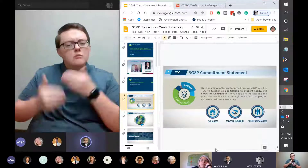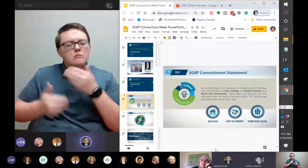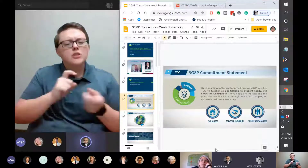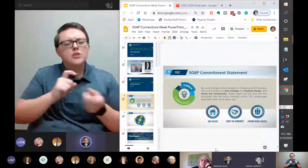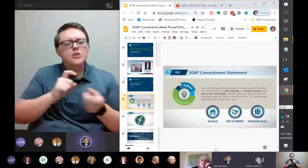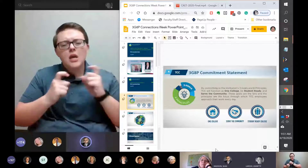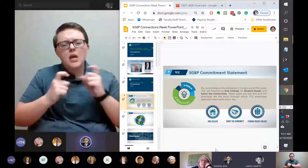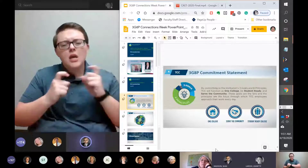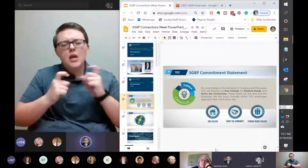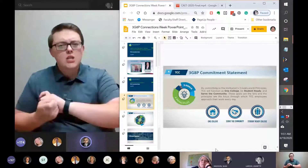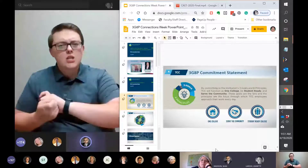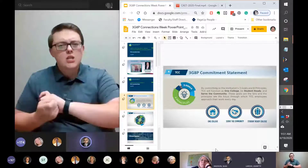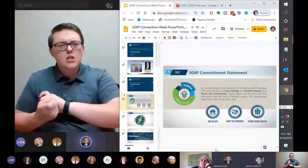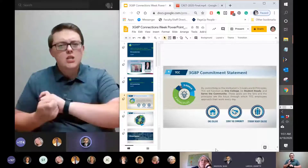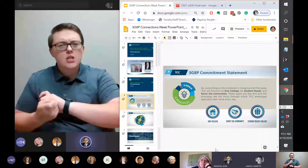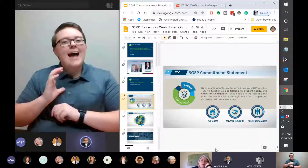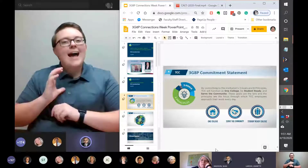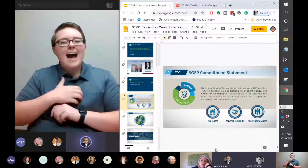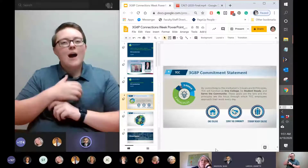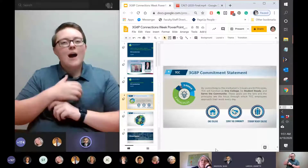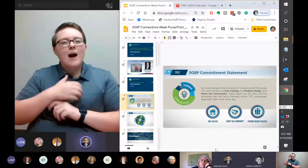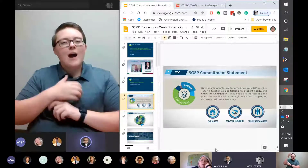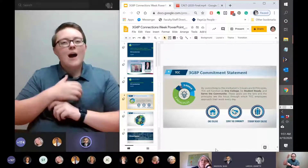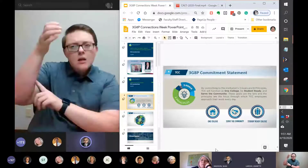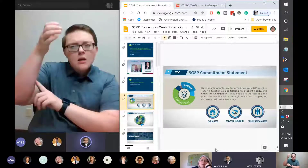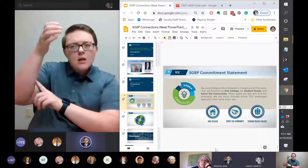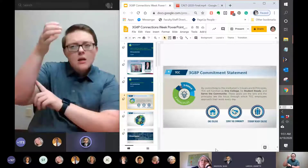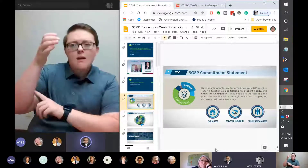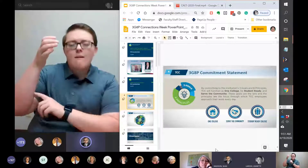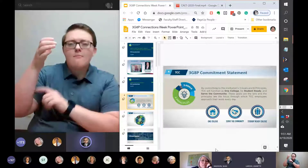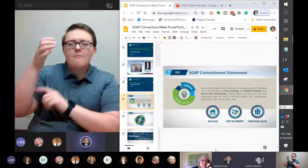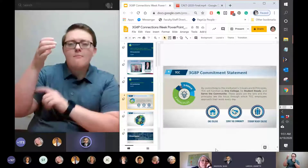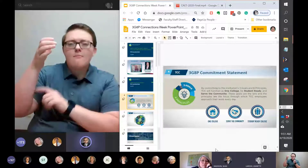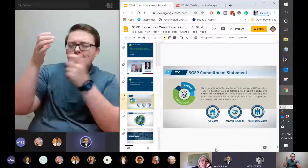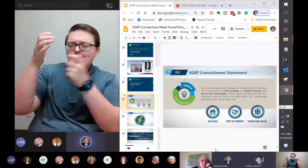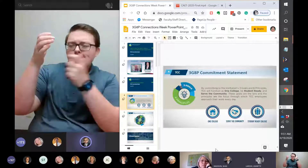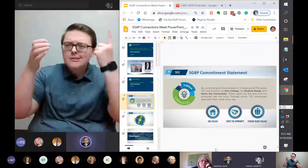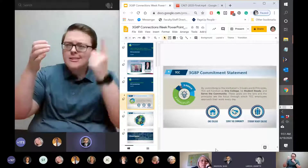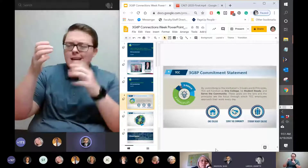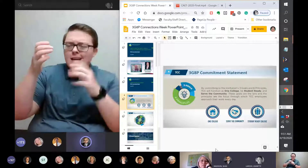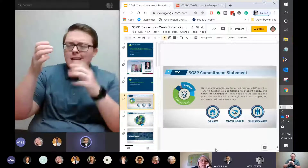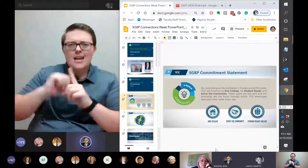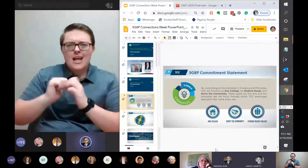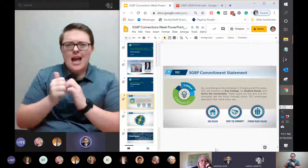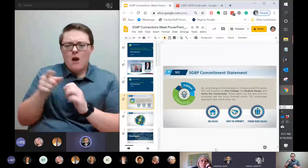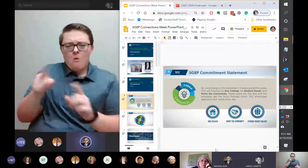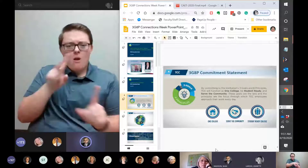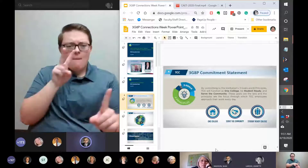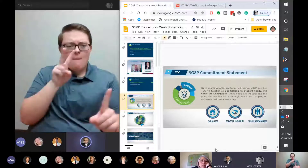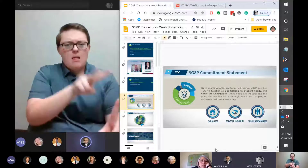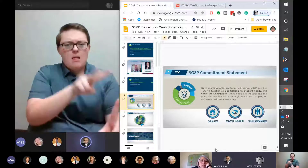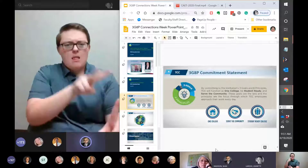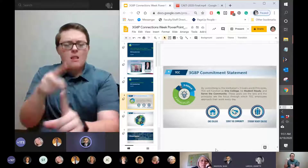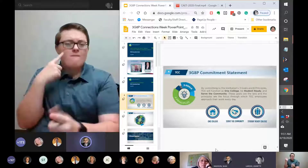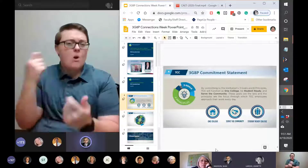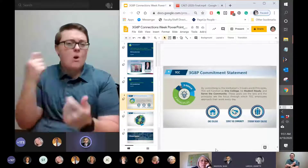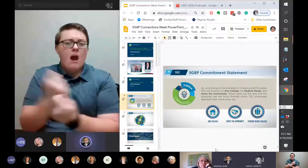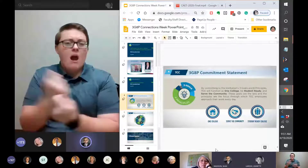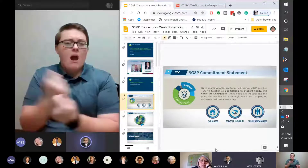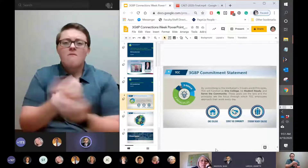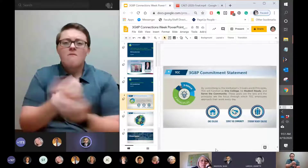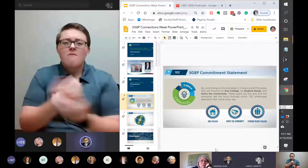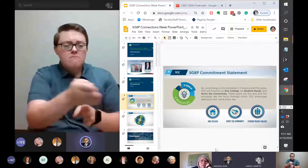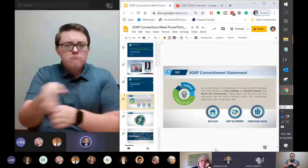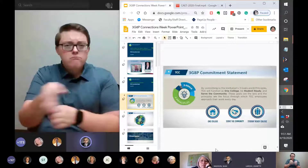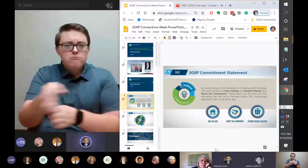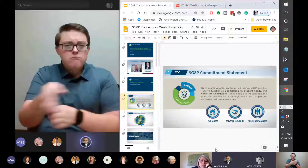those concepts mean and how they apply to everything that we do within the classroom and without.